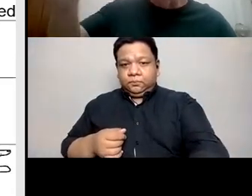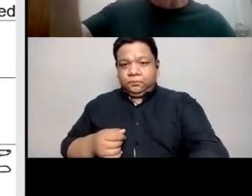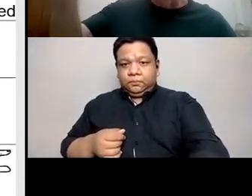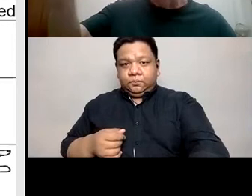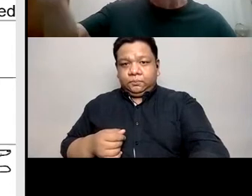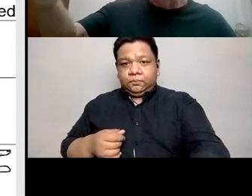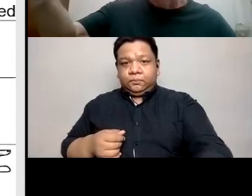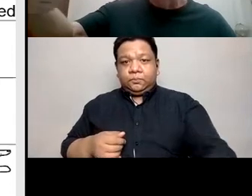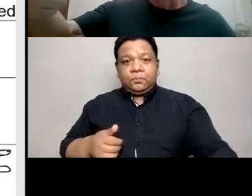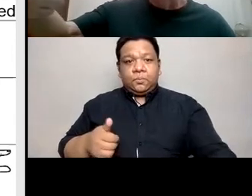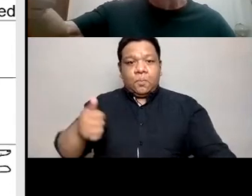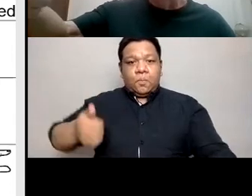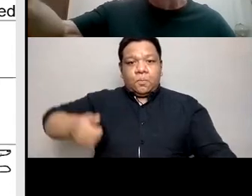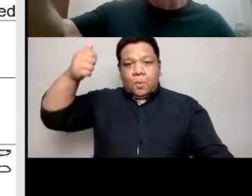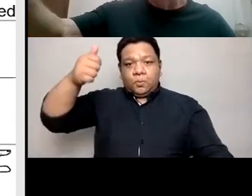Most.